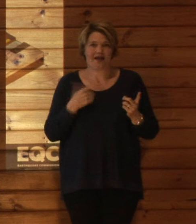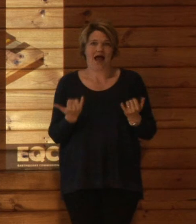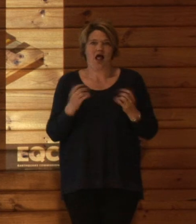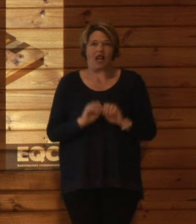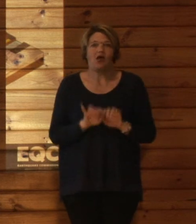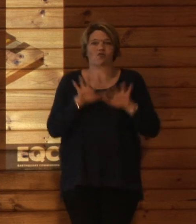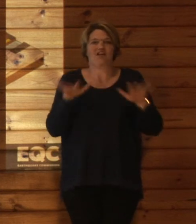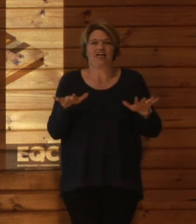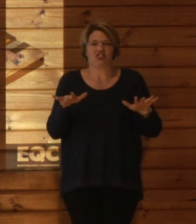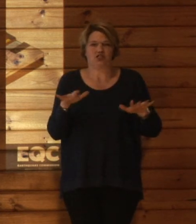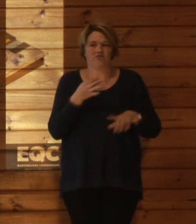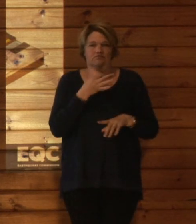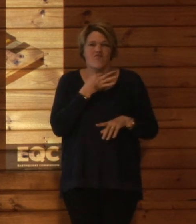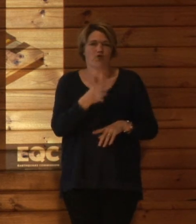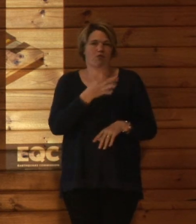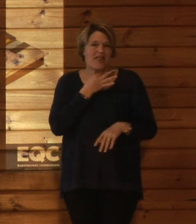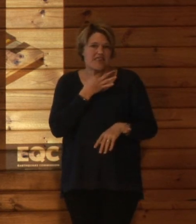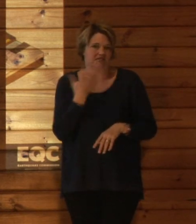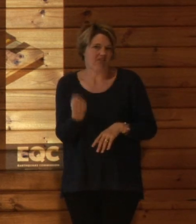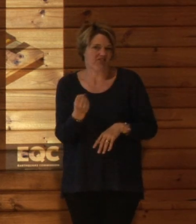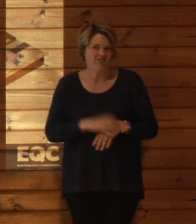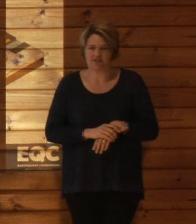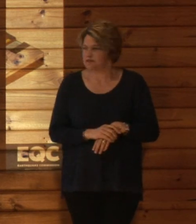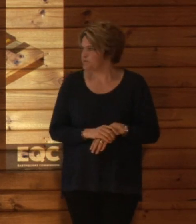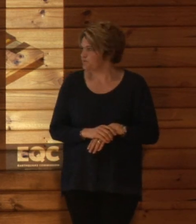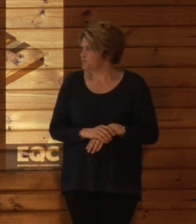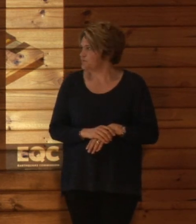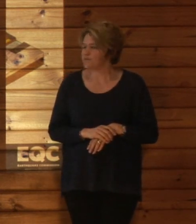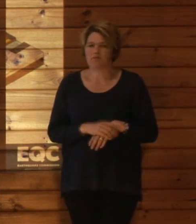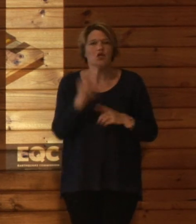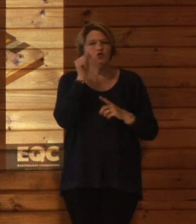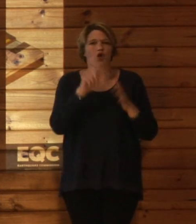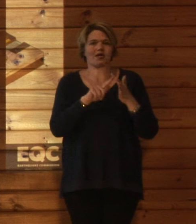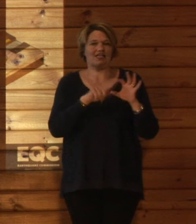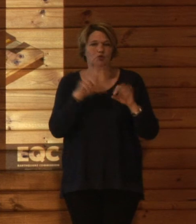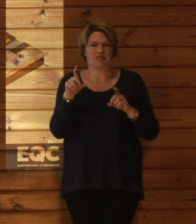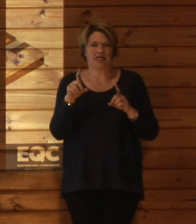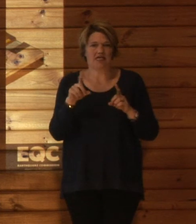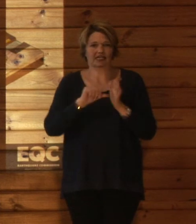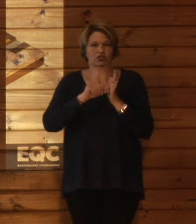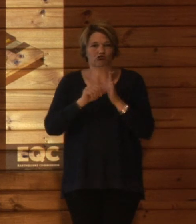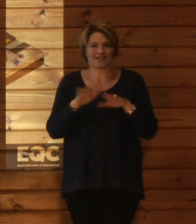As you'll know, EQC insures land, or the utility of land.